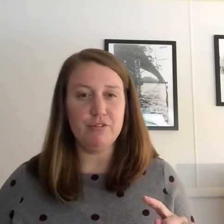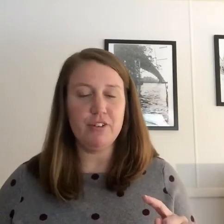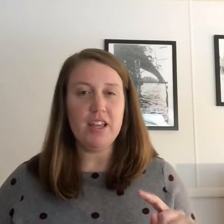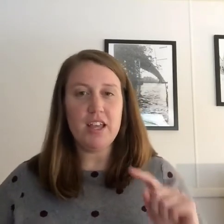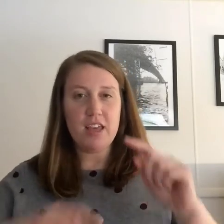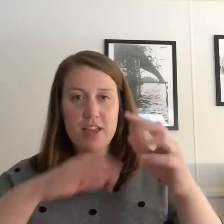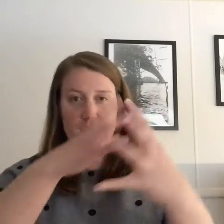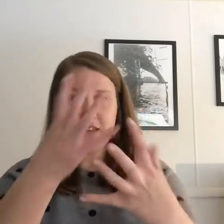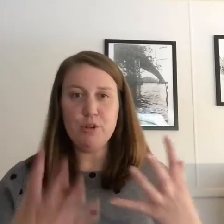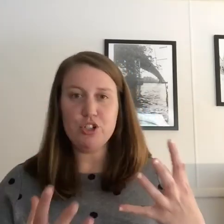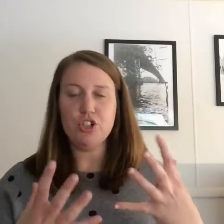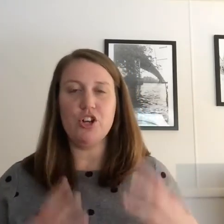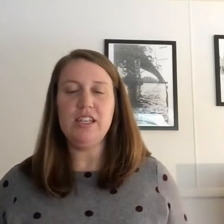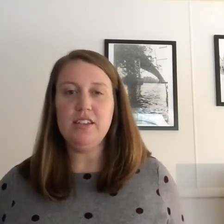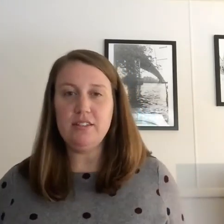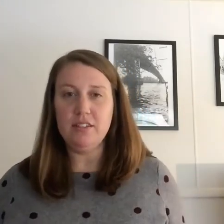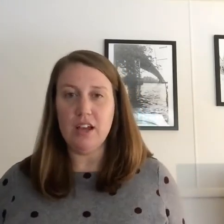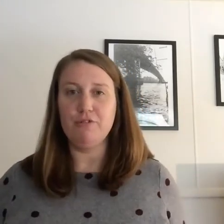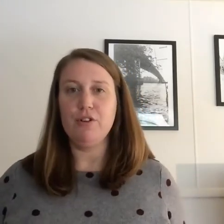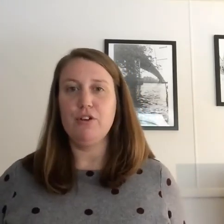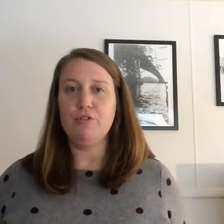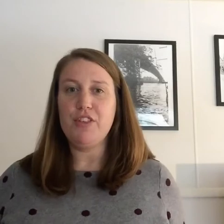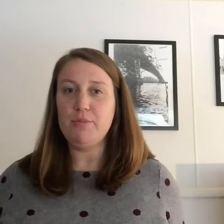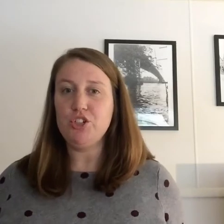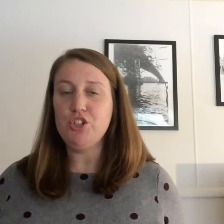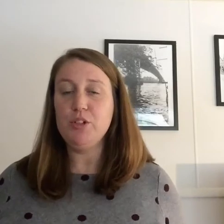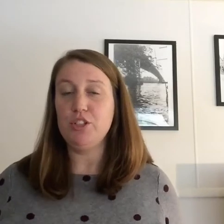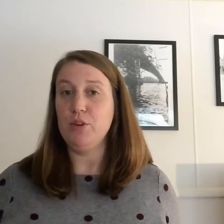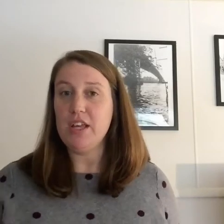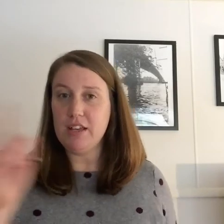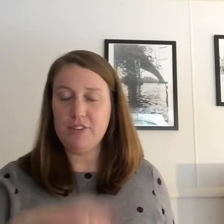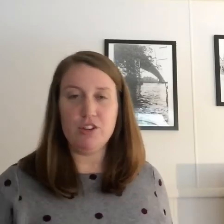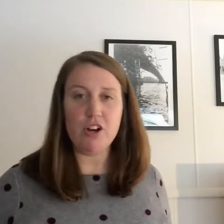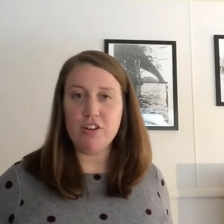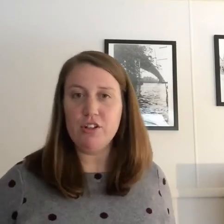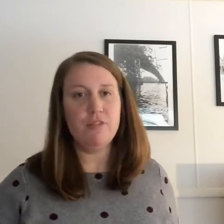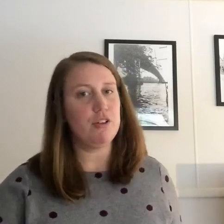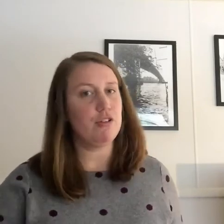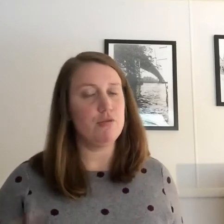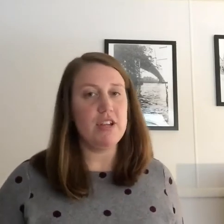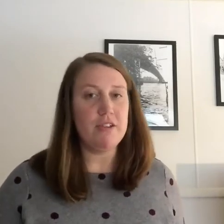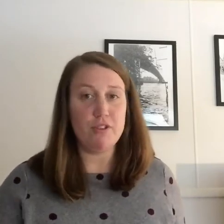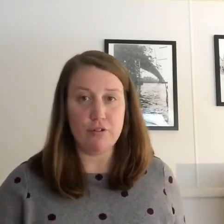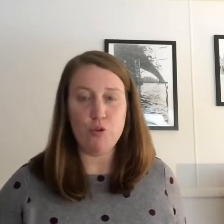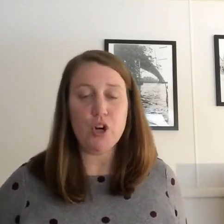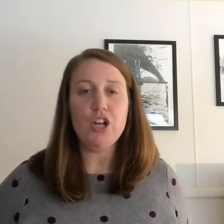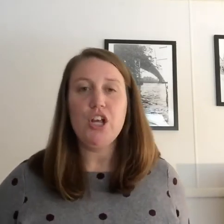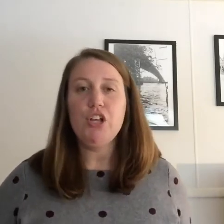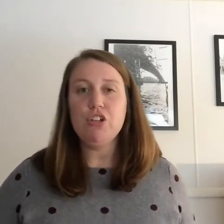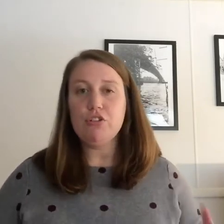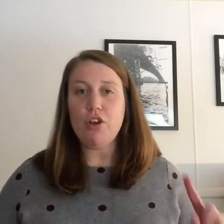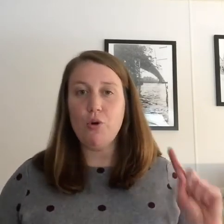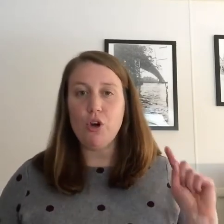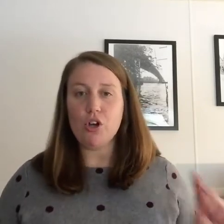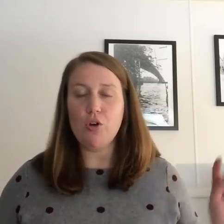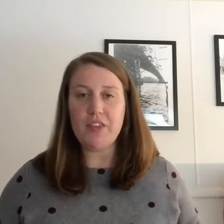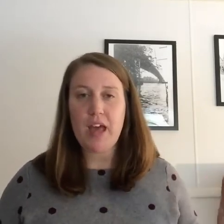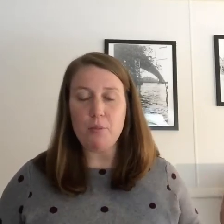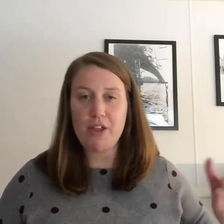and the hand motions are easy enough for them to do with you if they're younger than you if they're three if they're four. So go get that brother